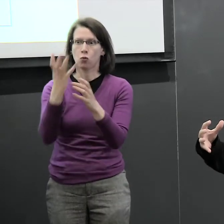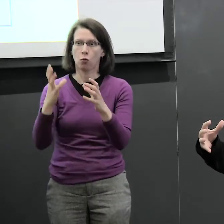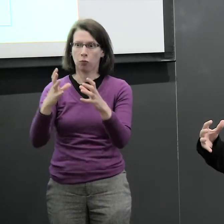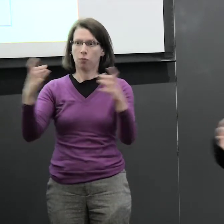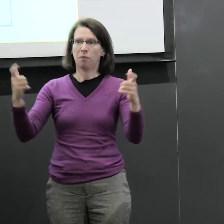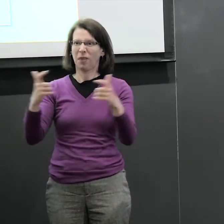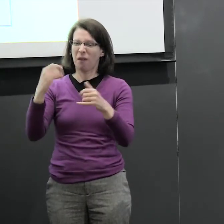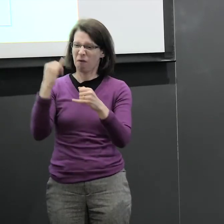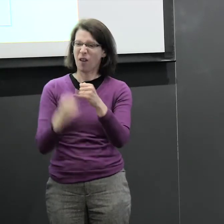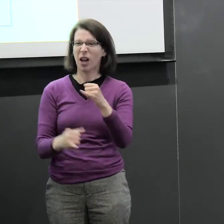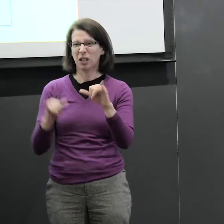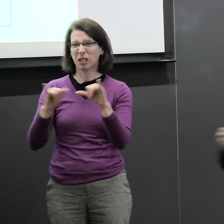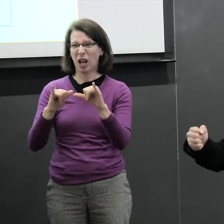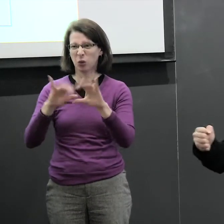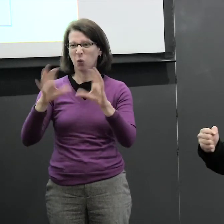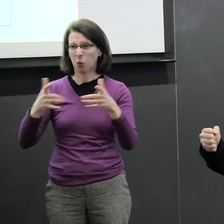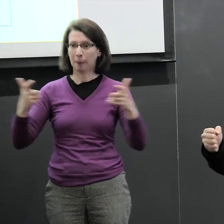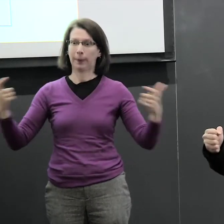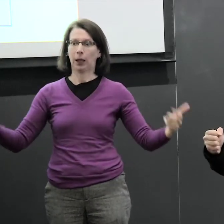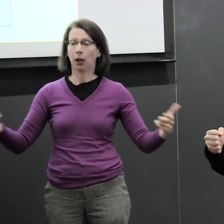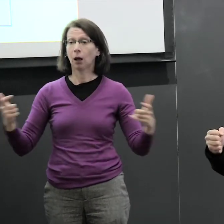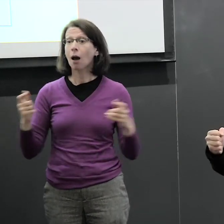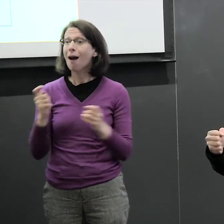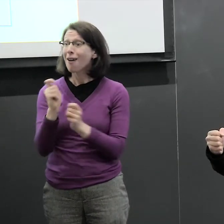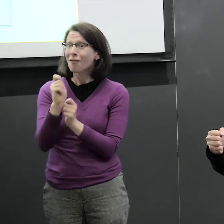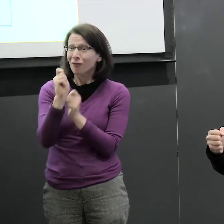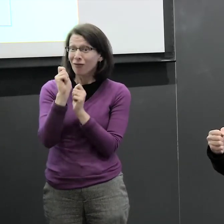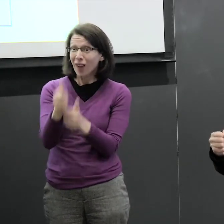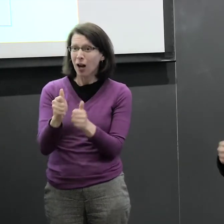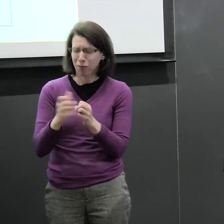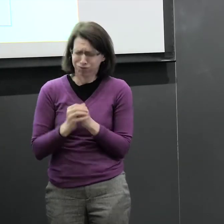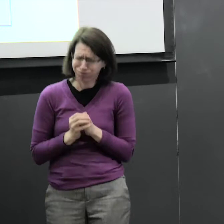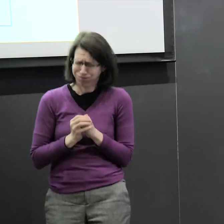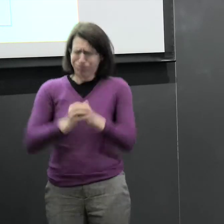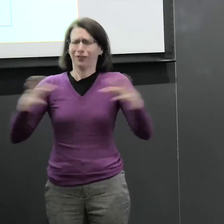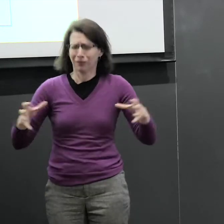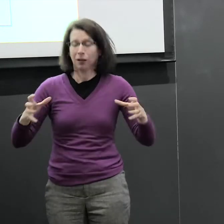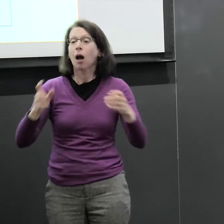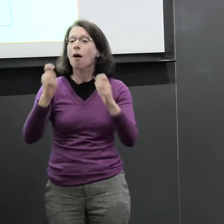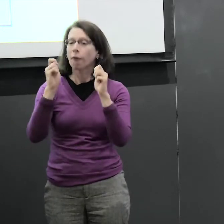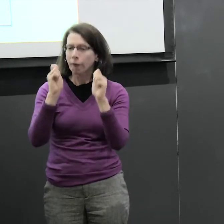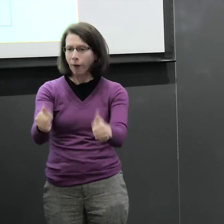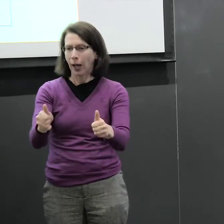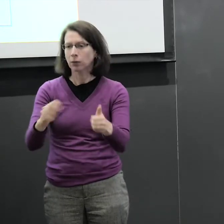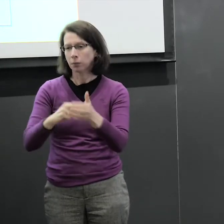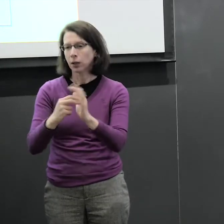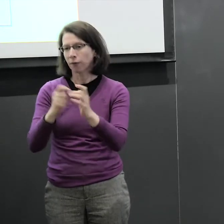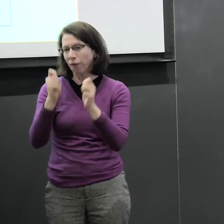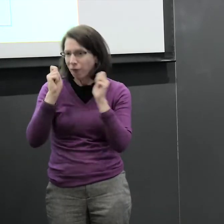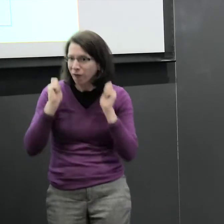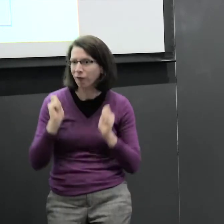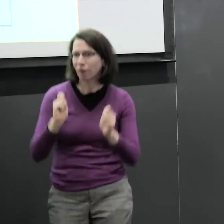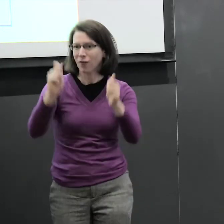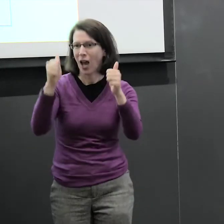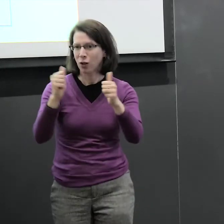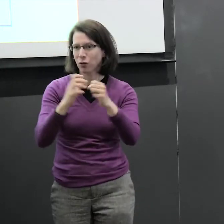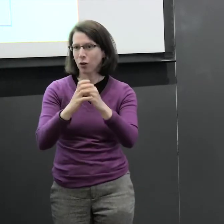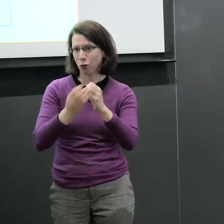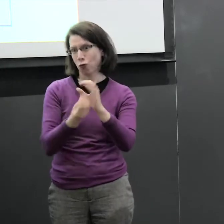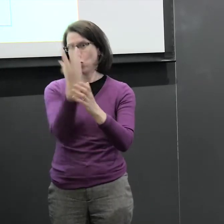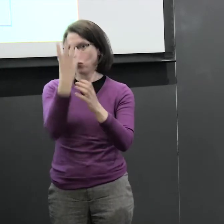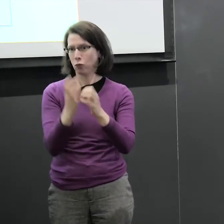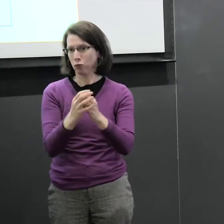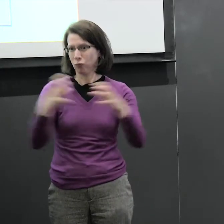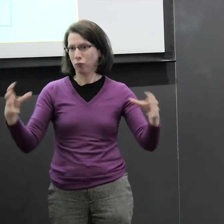group. The faster the realization of the sign, the quicker the growth. Okay? So this is an iconic